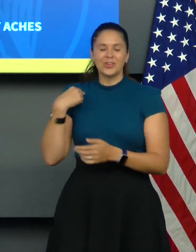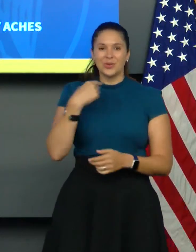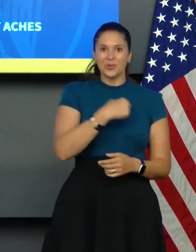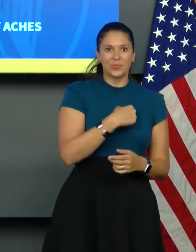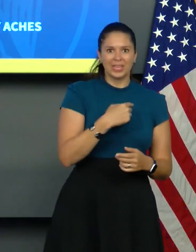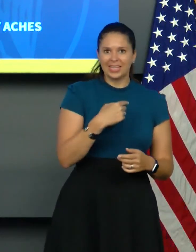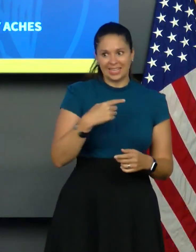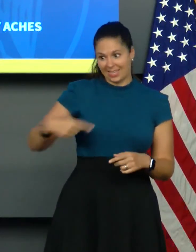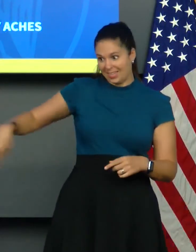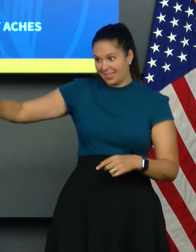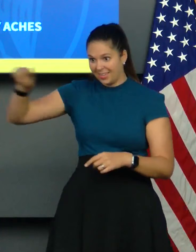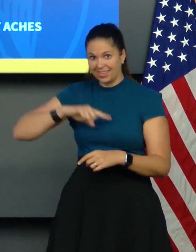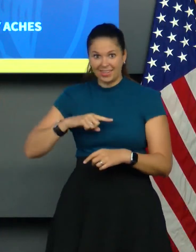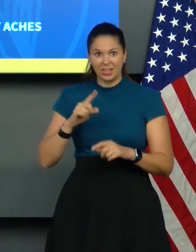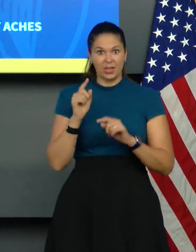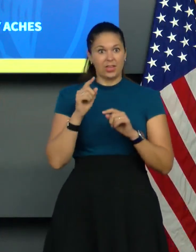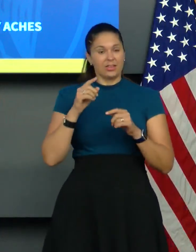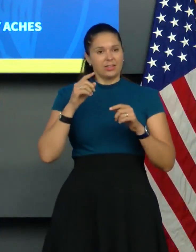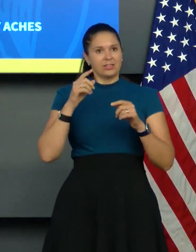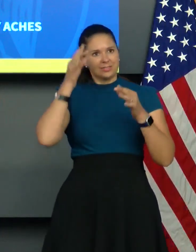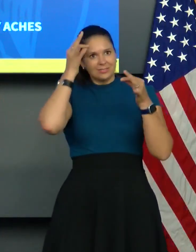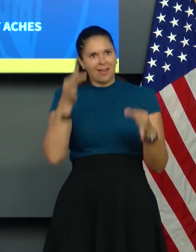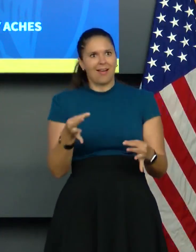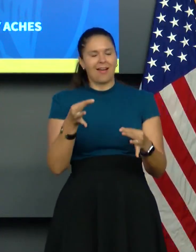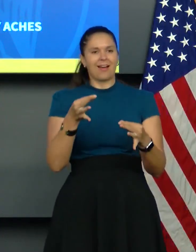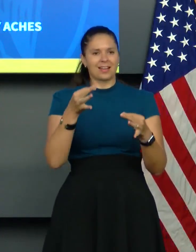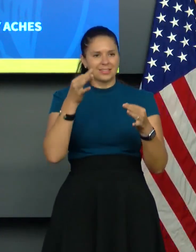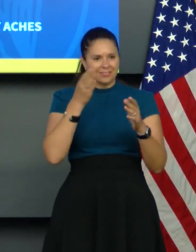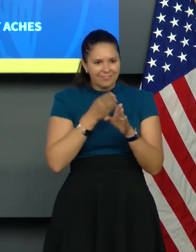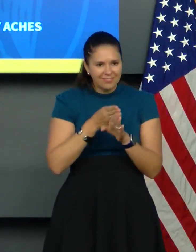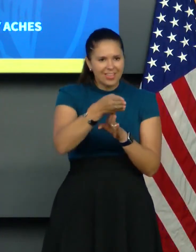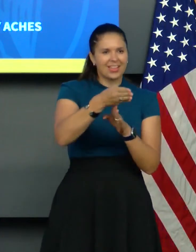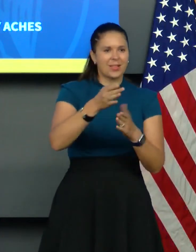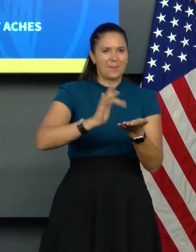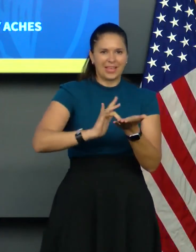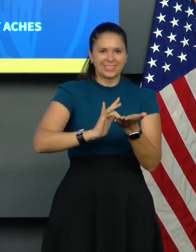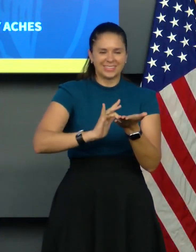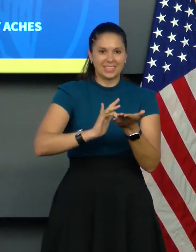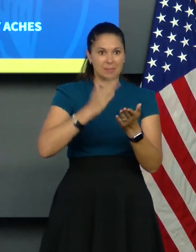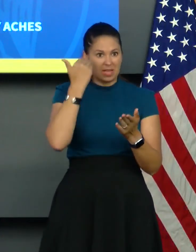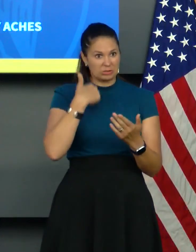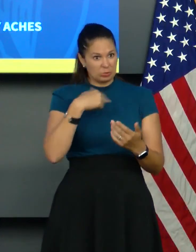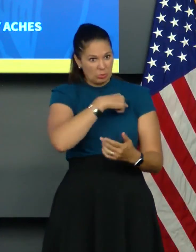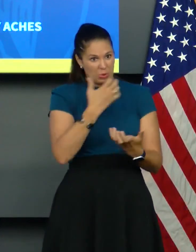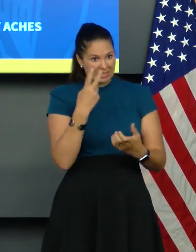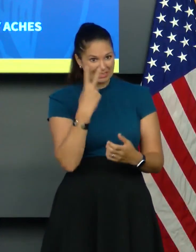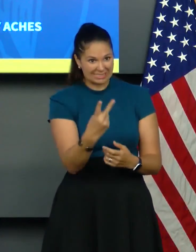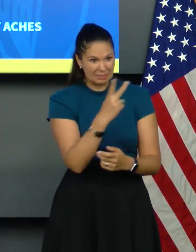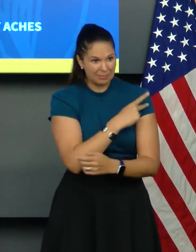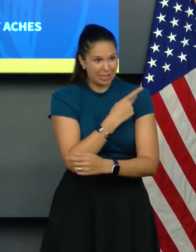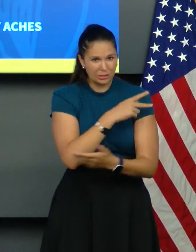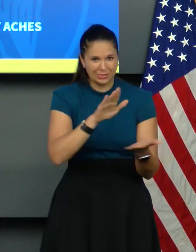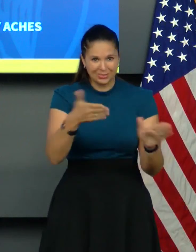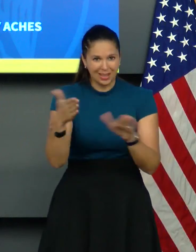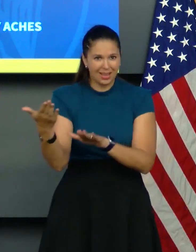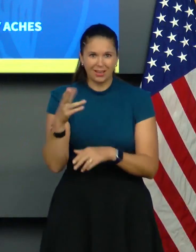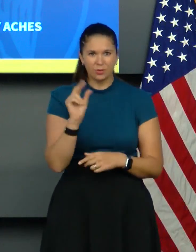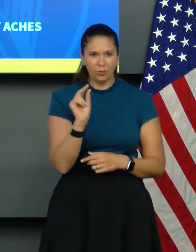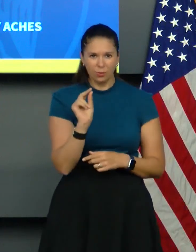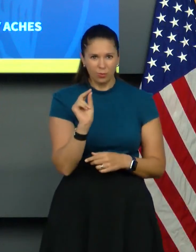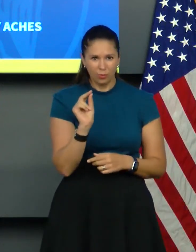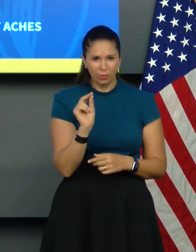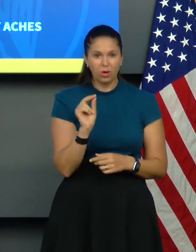into medicine to watch our patients suffer and die. Your doctors and nurses in this